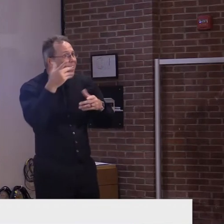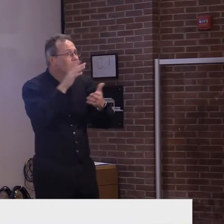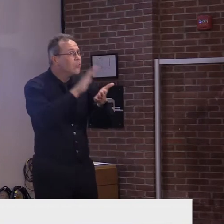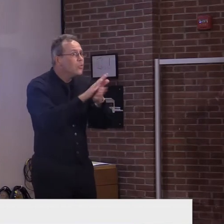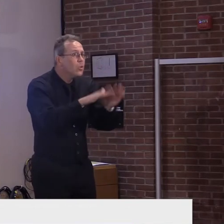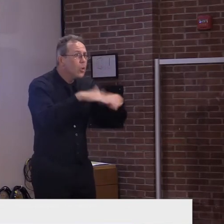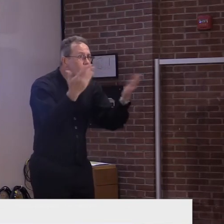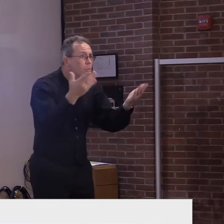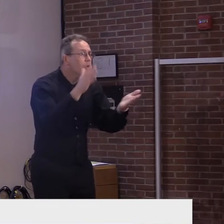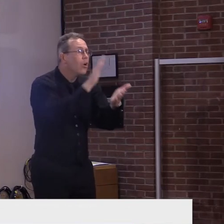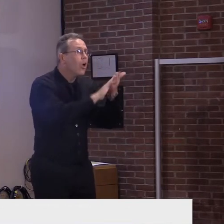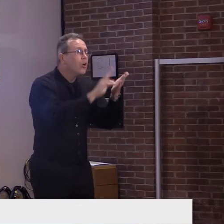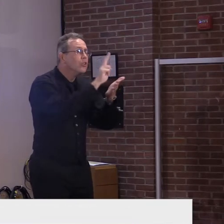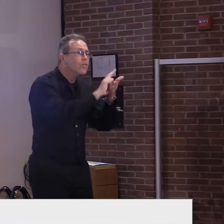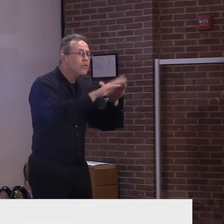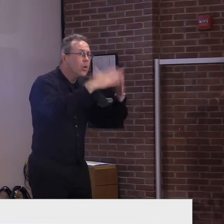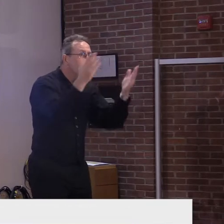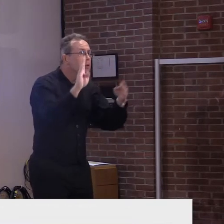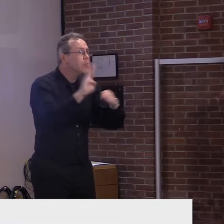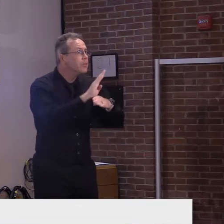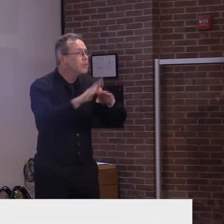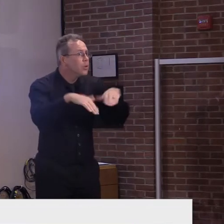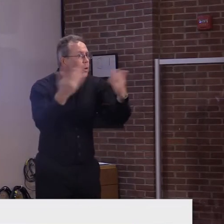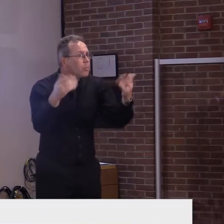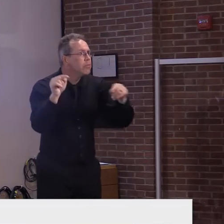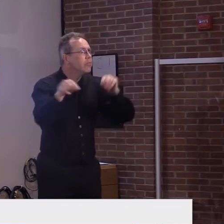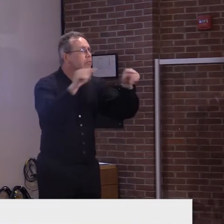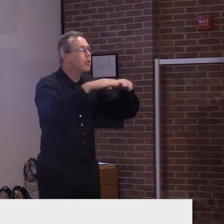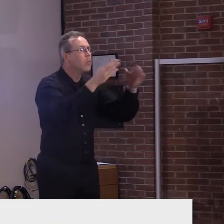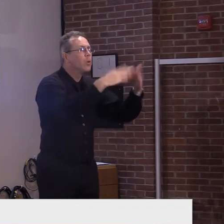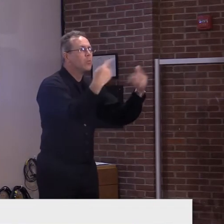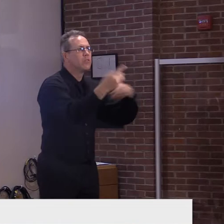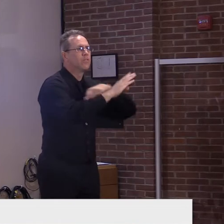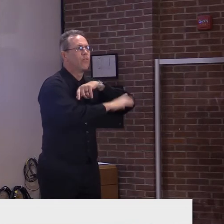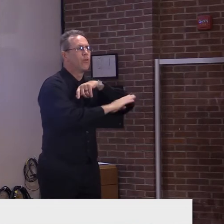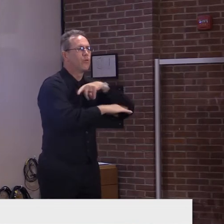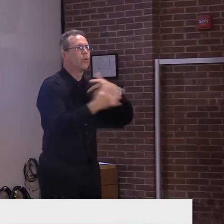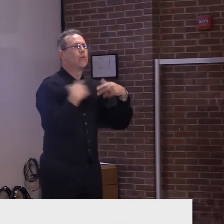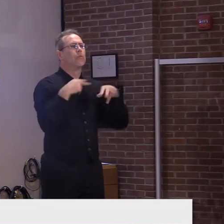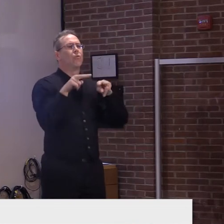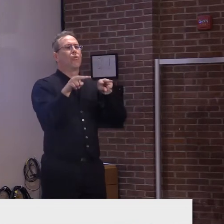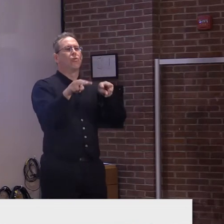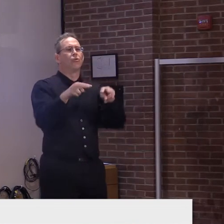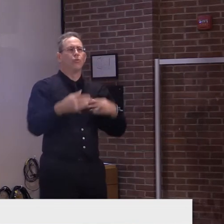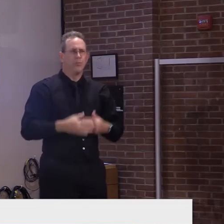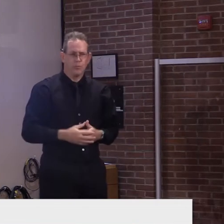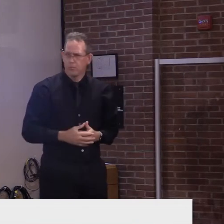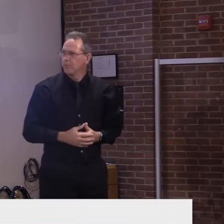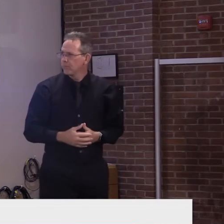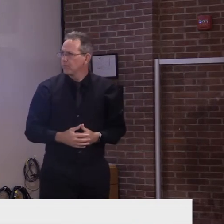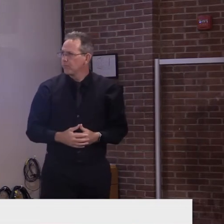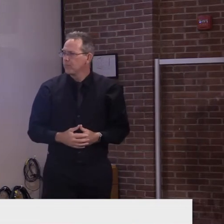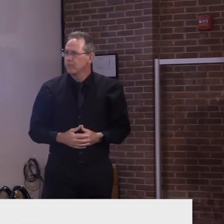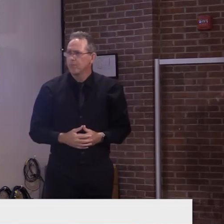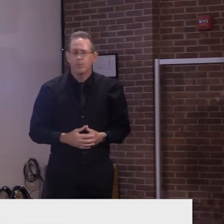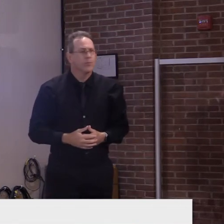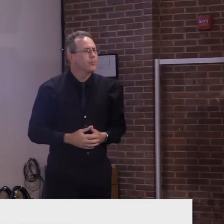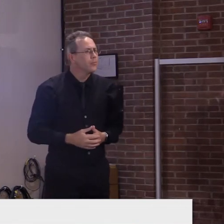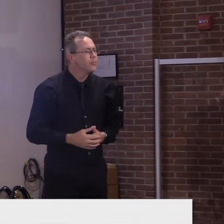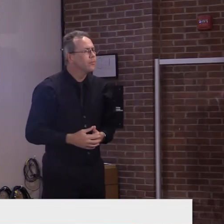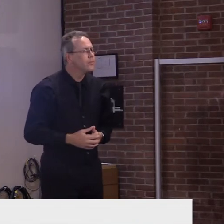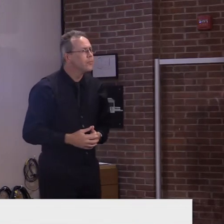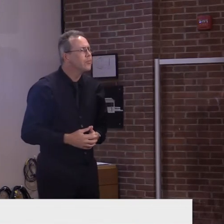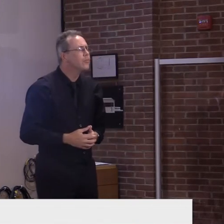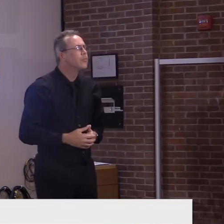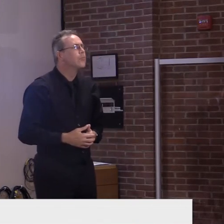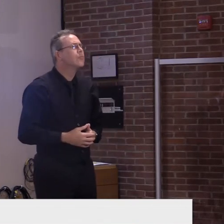up in earnest. But we want to really see that materialize in our reported cases as well. Another thing to keep in mind when